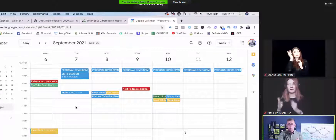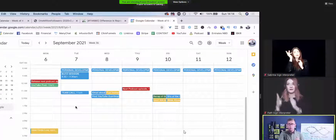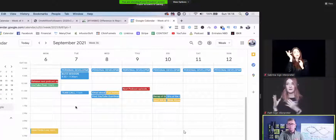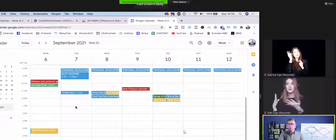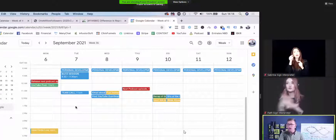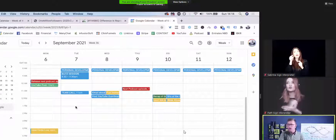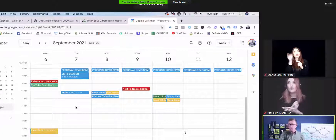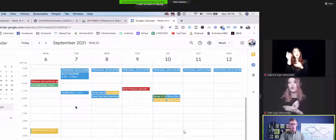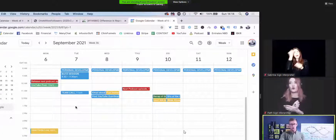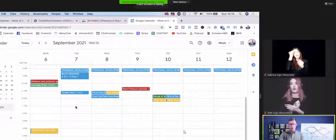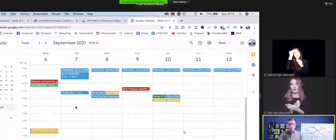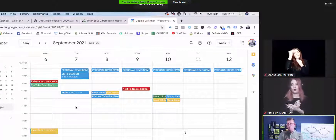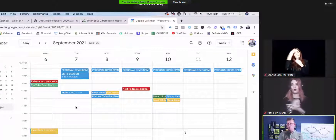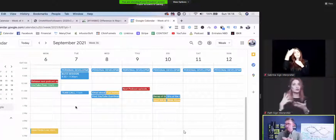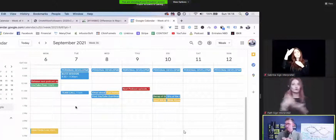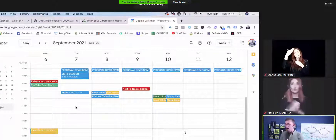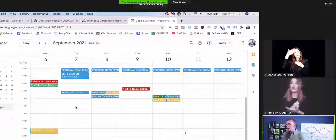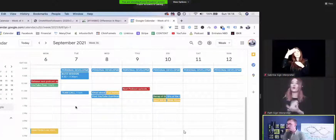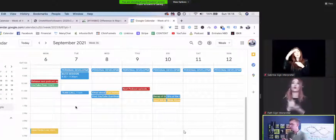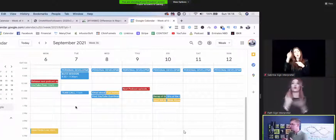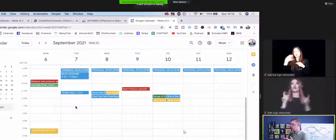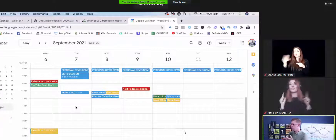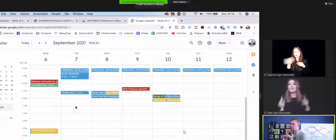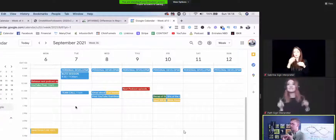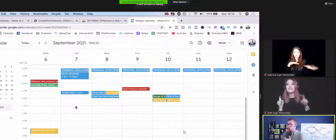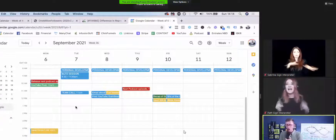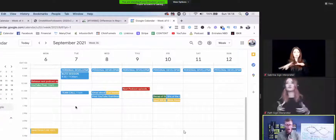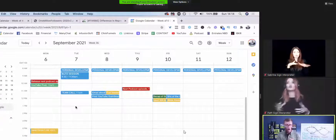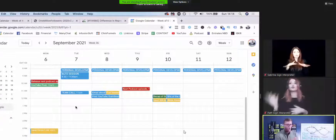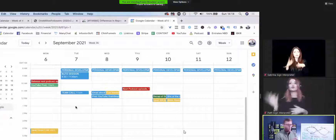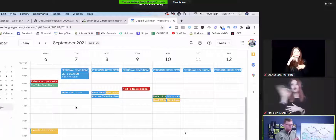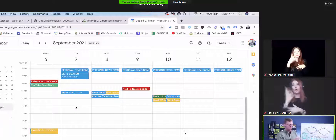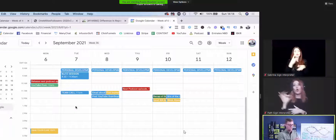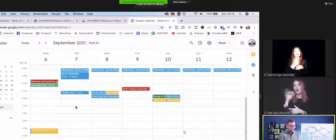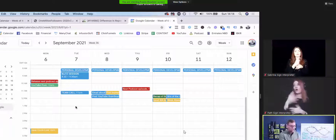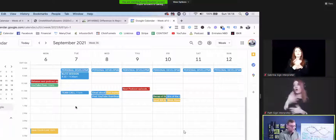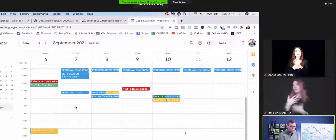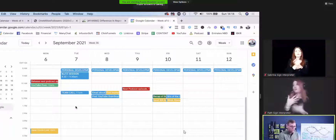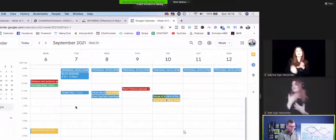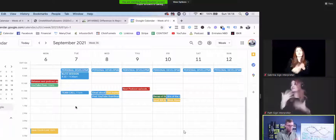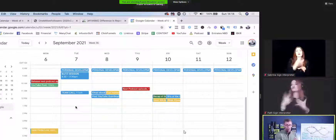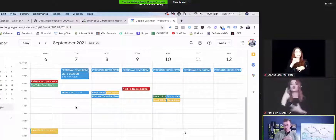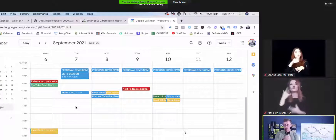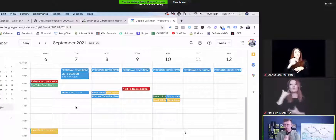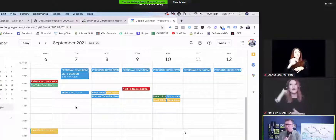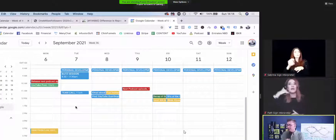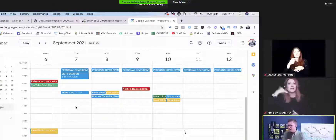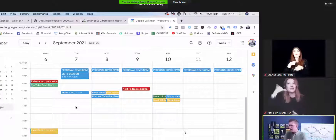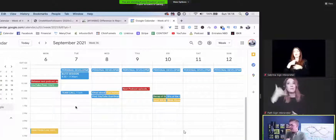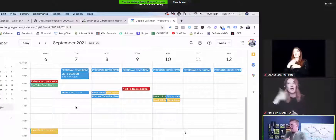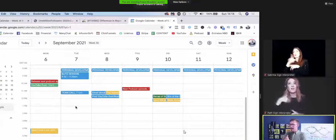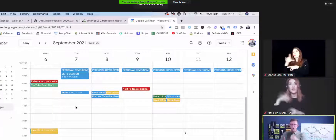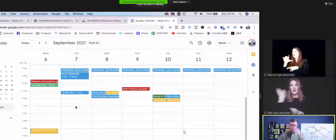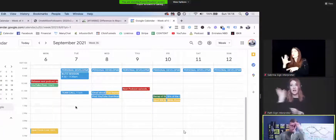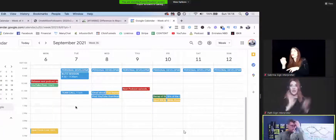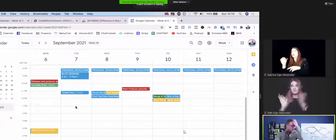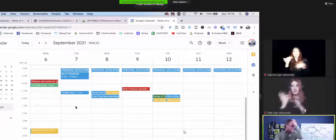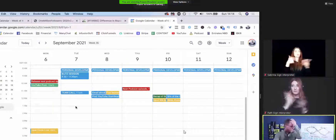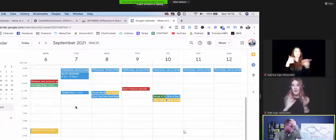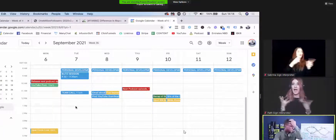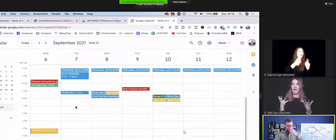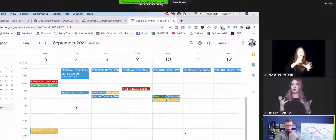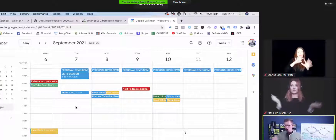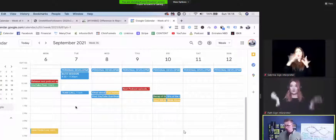with Brian. I've got to follow up with Terry. I've got to follow up with Luca, with Giancarlo, with Stefania. I've got to follow up